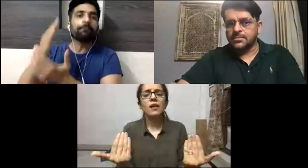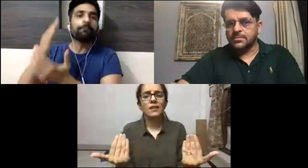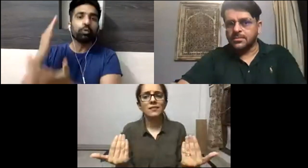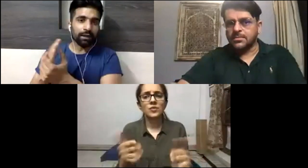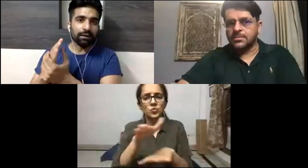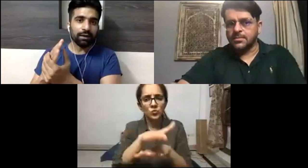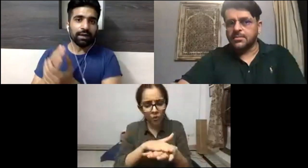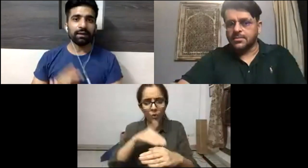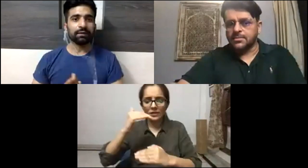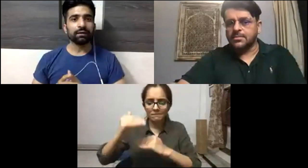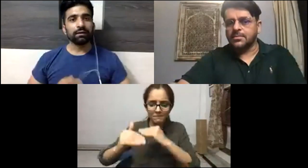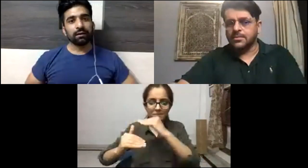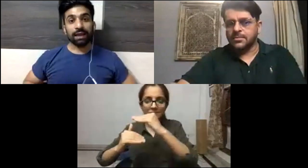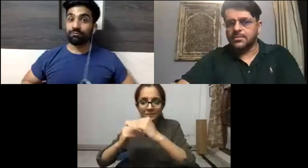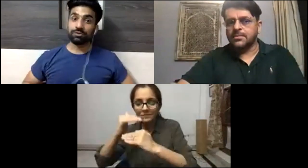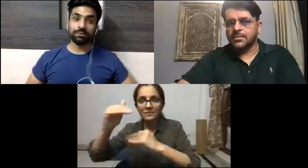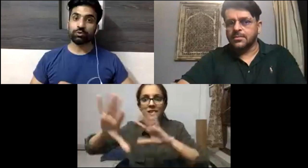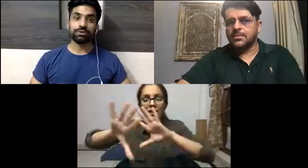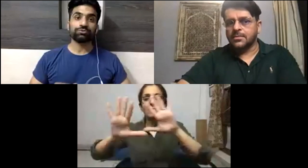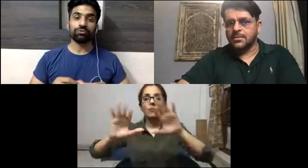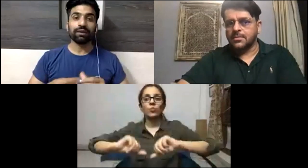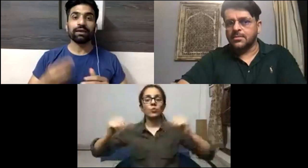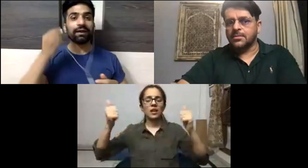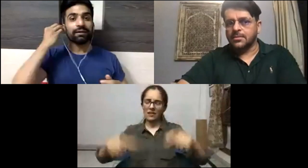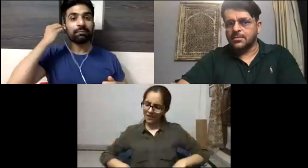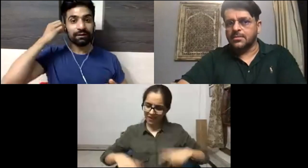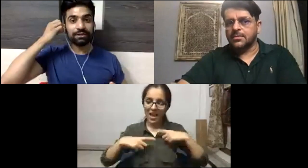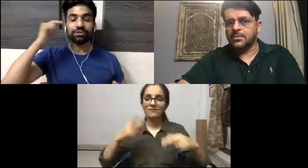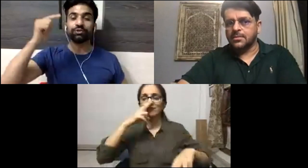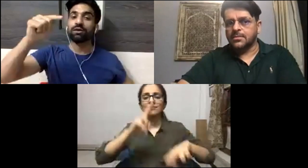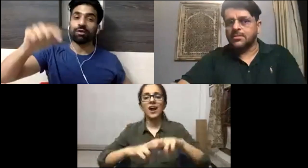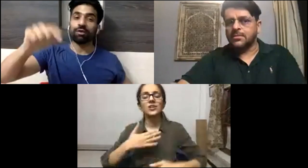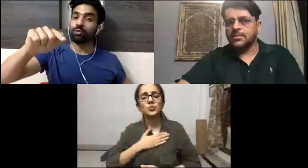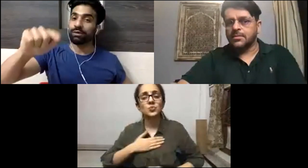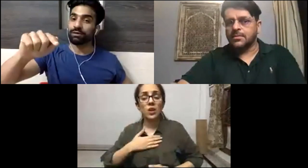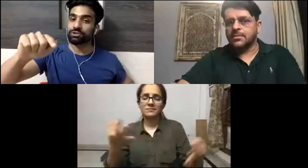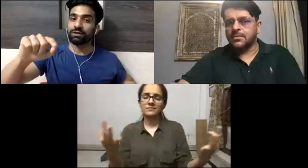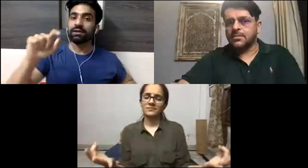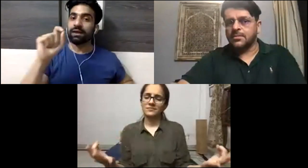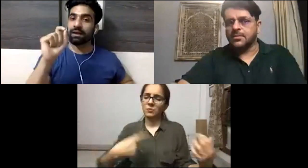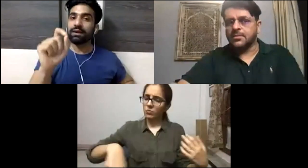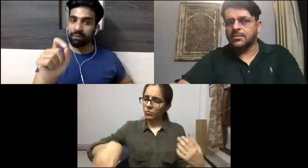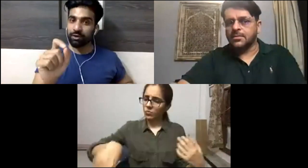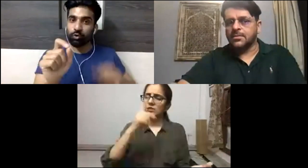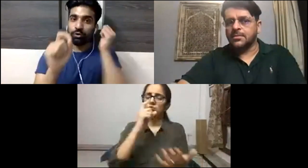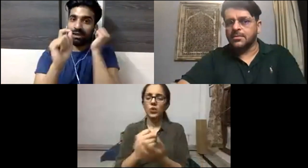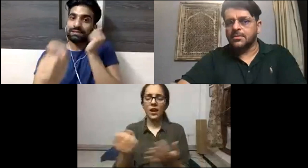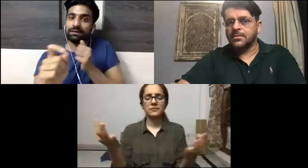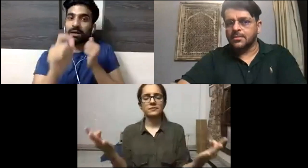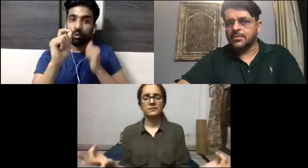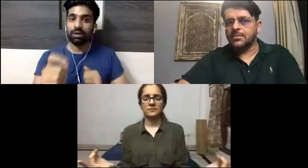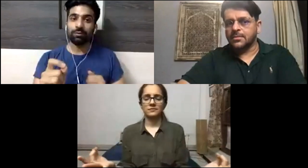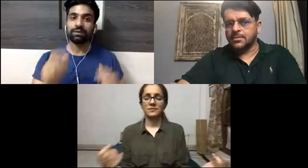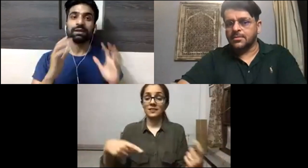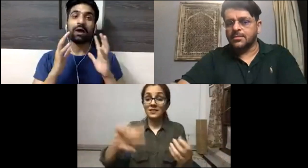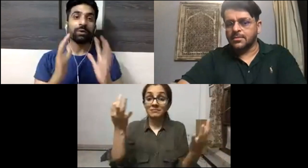up to 10, and life will be so much fun. And meditation, you're going to try doing meditation and let me know on my Instagram